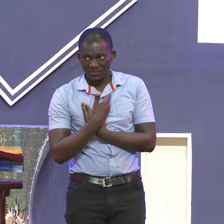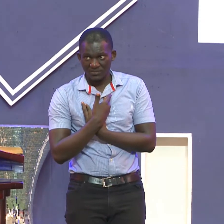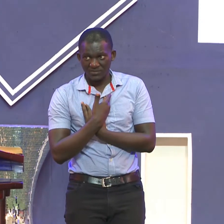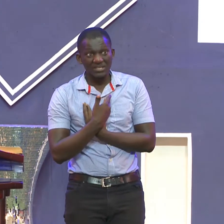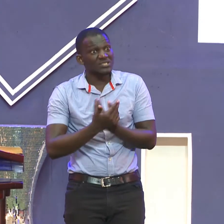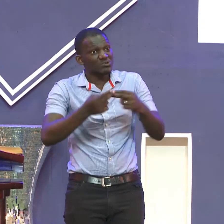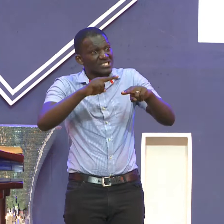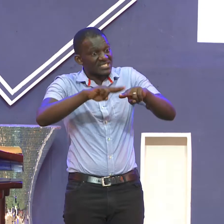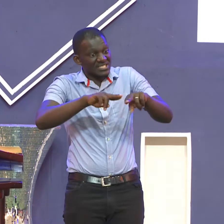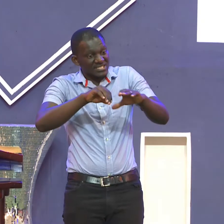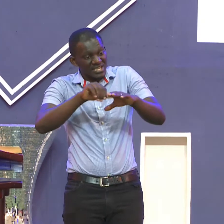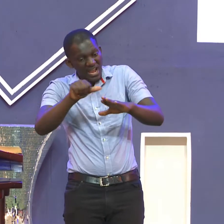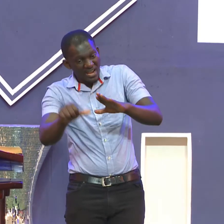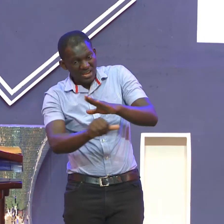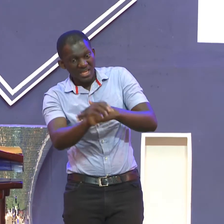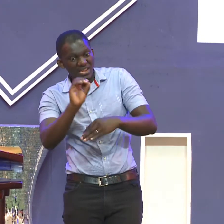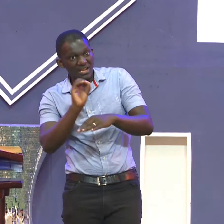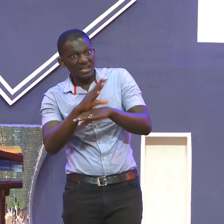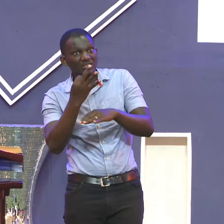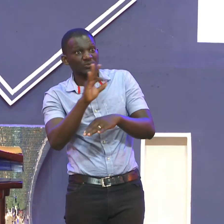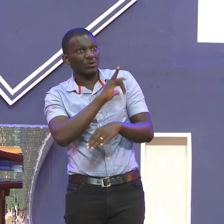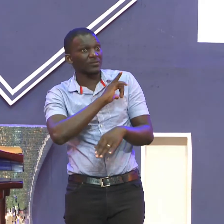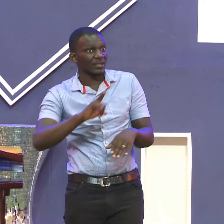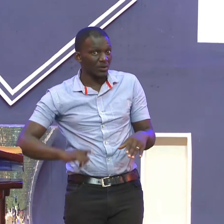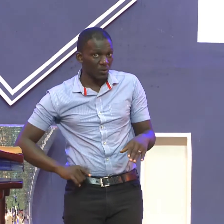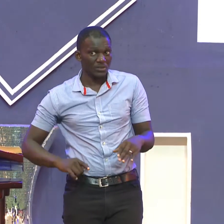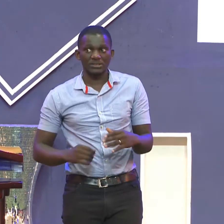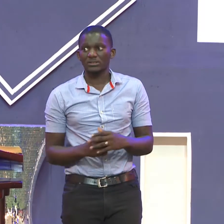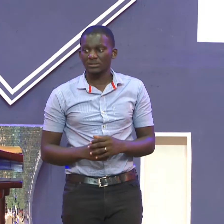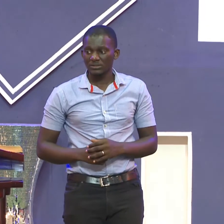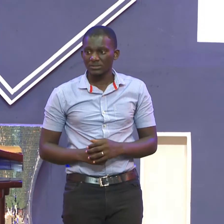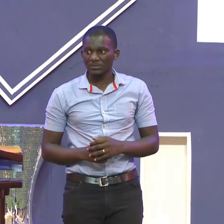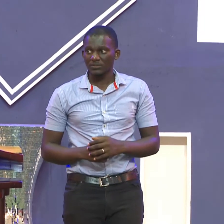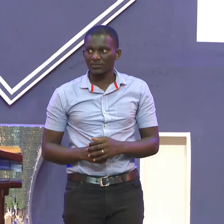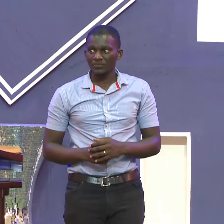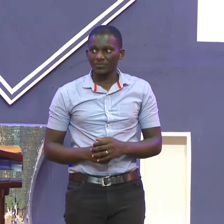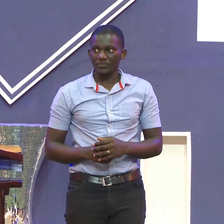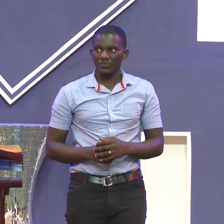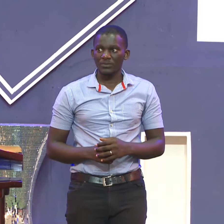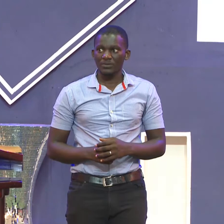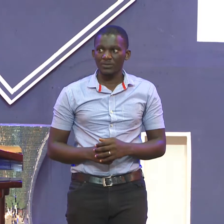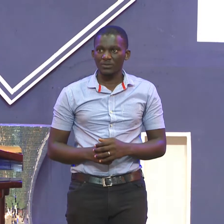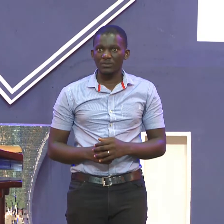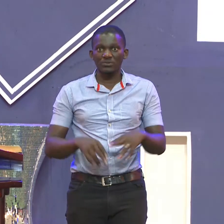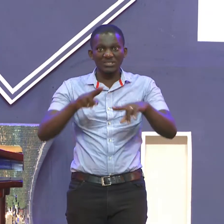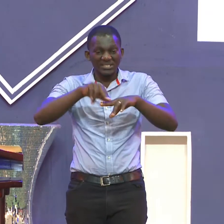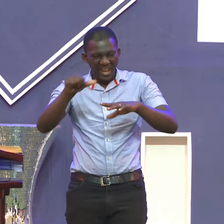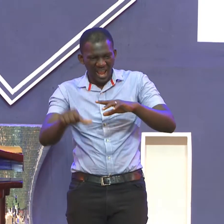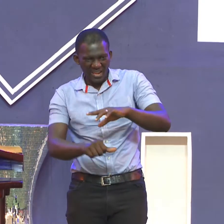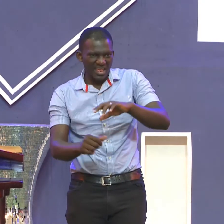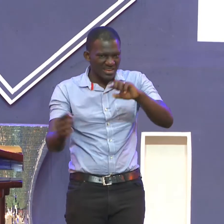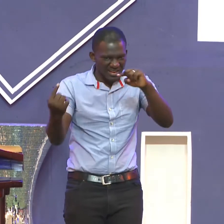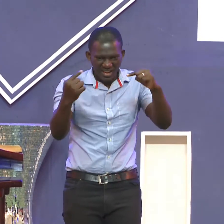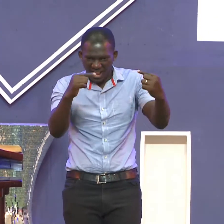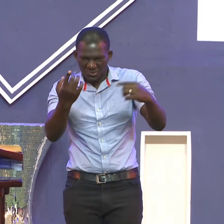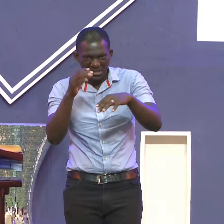of the Lord. Is to sit in what we call the council of the Lord. Simanyiwe na kyita mu Luganda kutula mu kutesa kwa Mukama. Is to sit in the